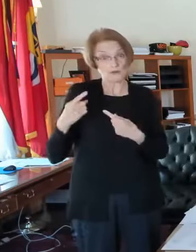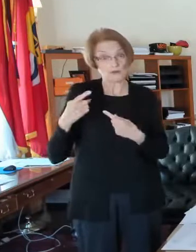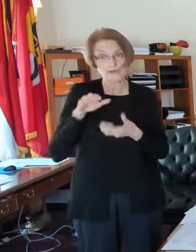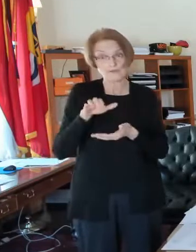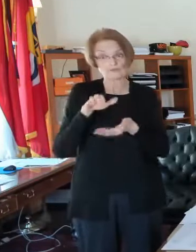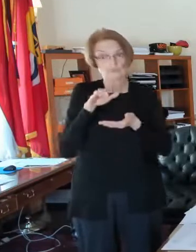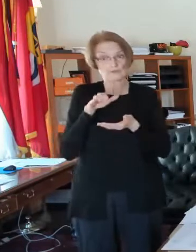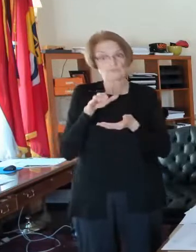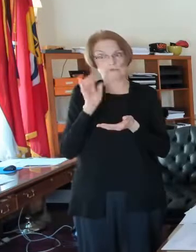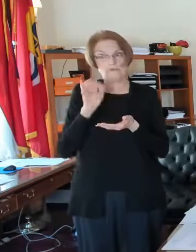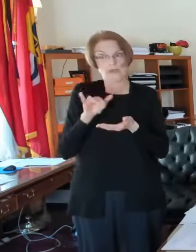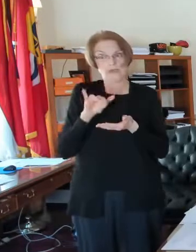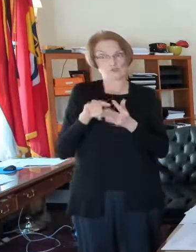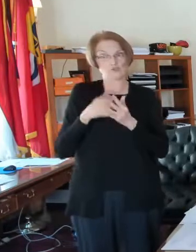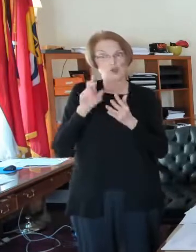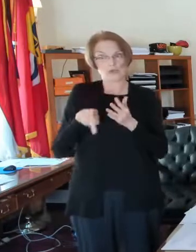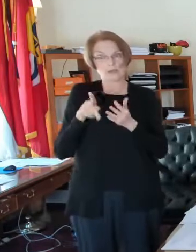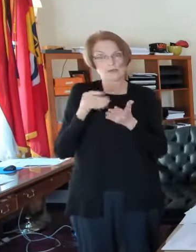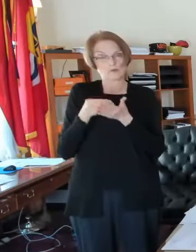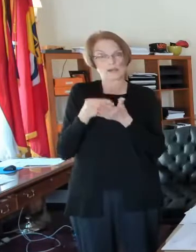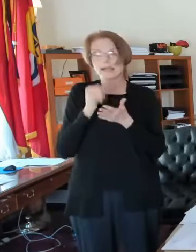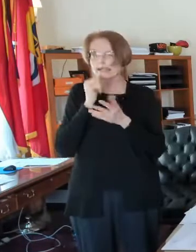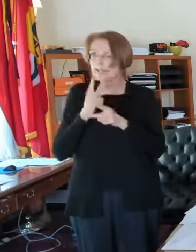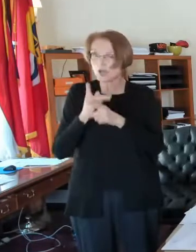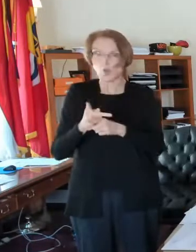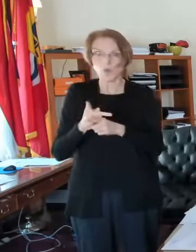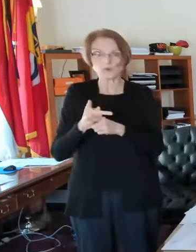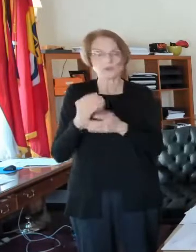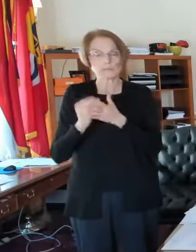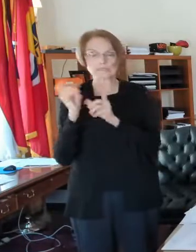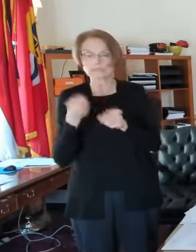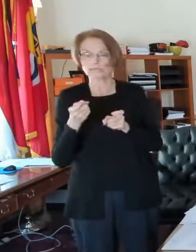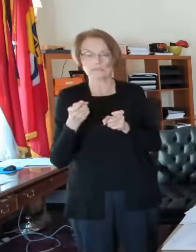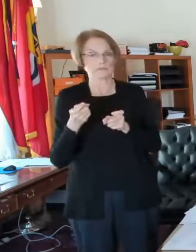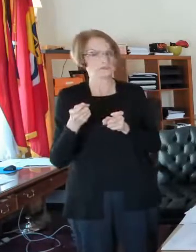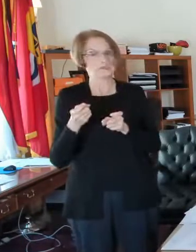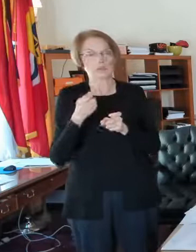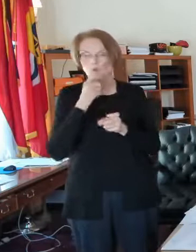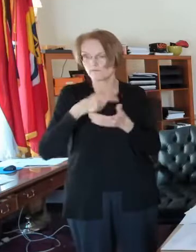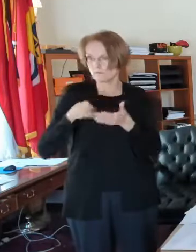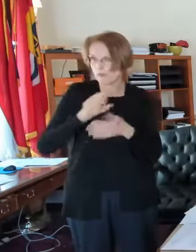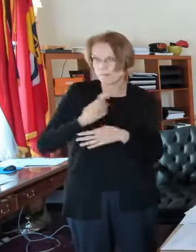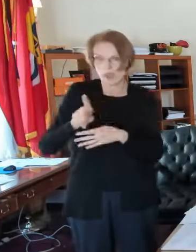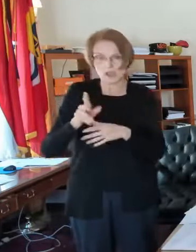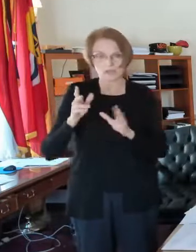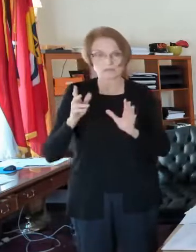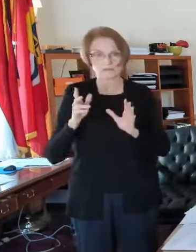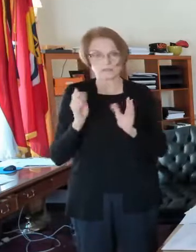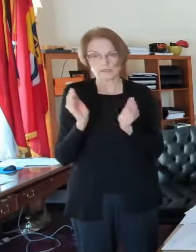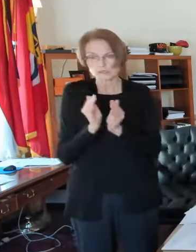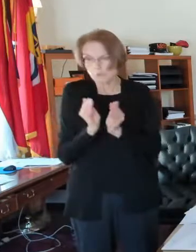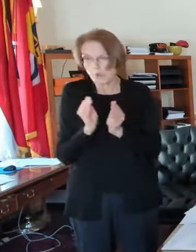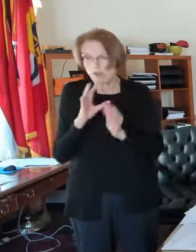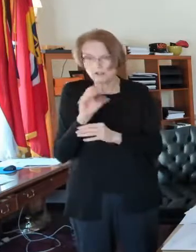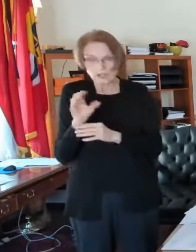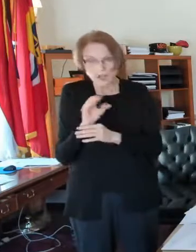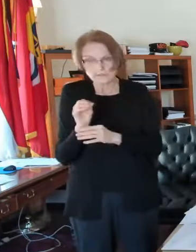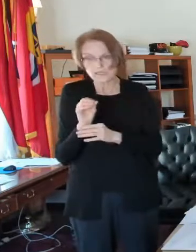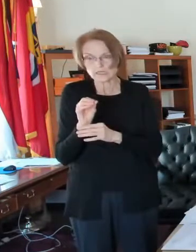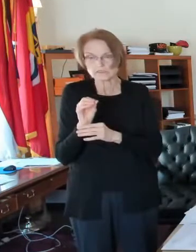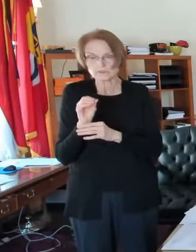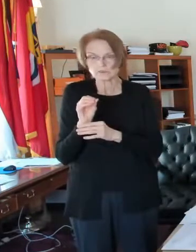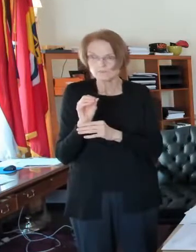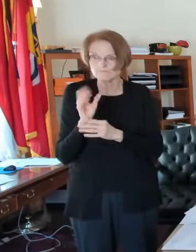startup grant. It's not a loan, it's a grant. There's no strings attached to it. these small startup companies to use